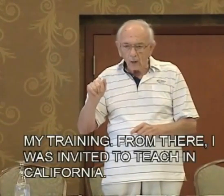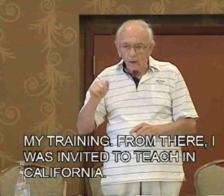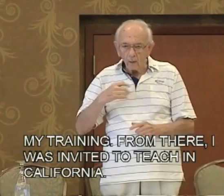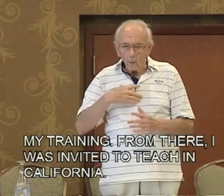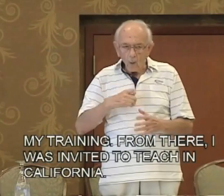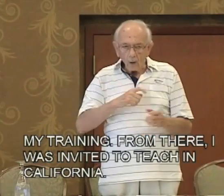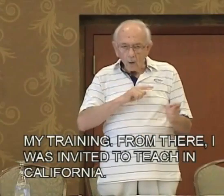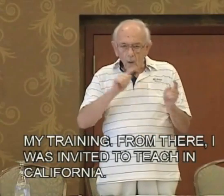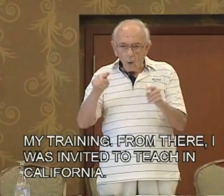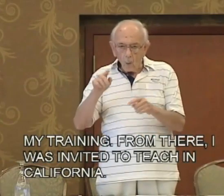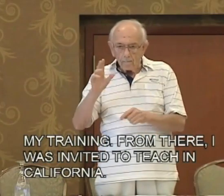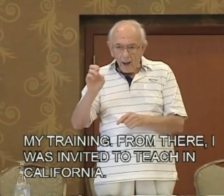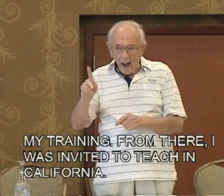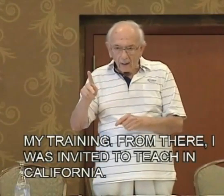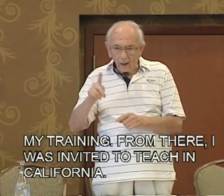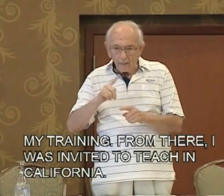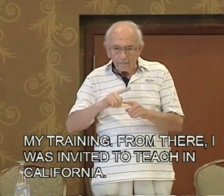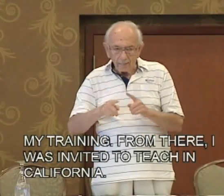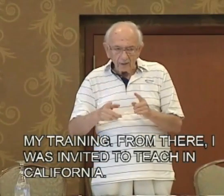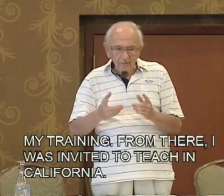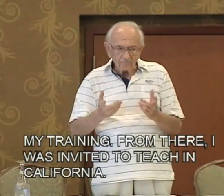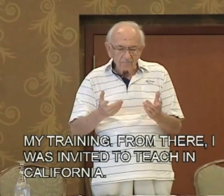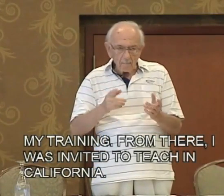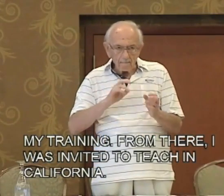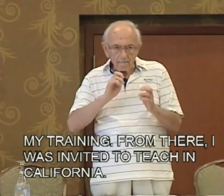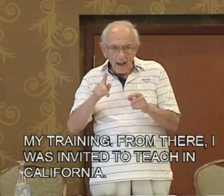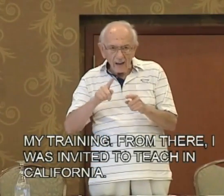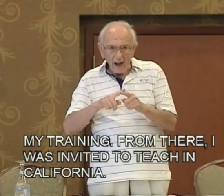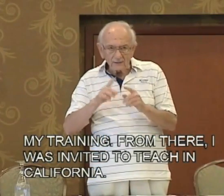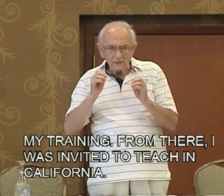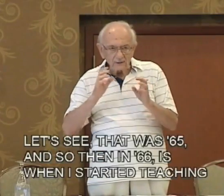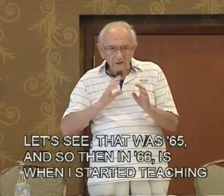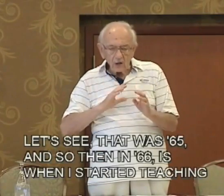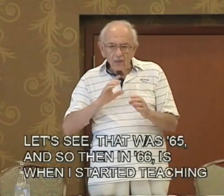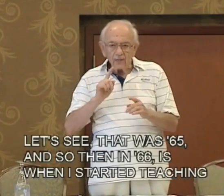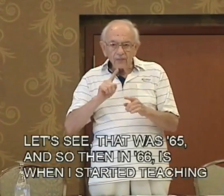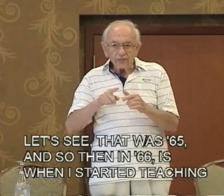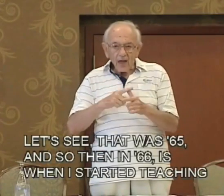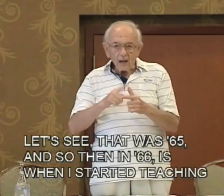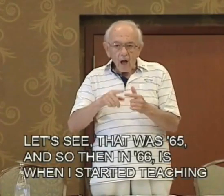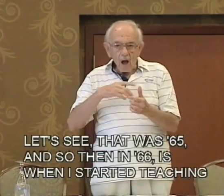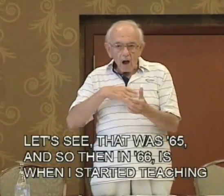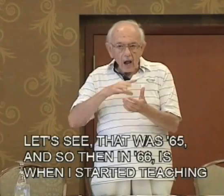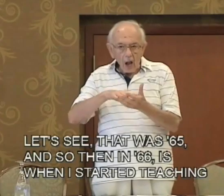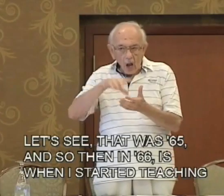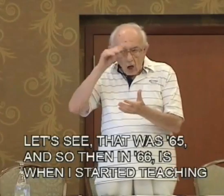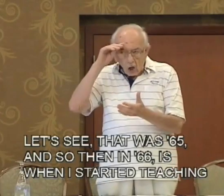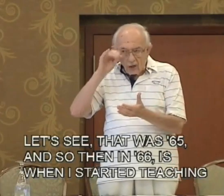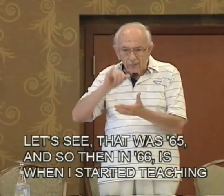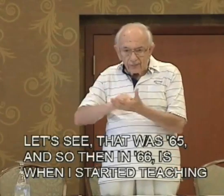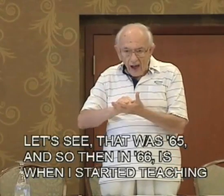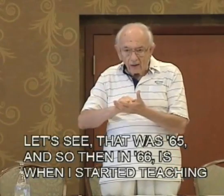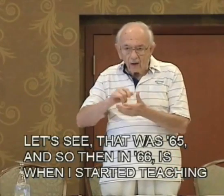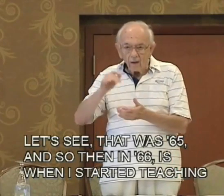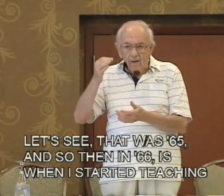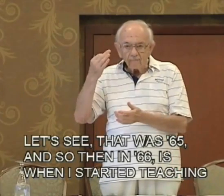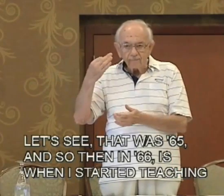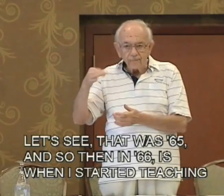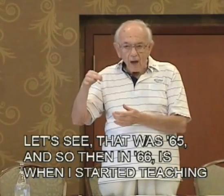is when I started teaching in California and I had hoped to come back to Minnesota but that just did not work out what I learned was